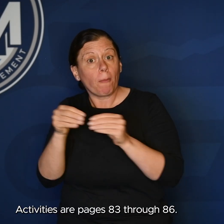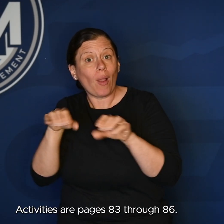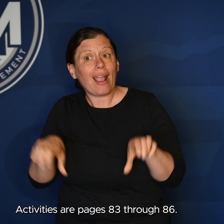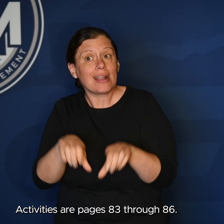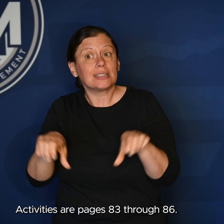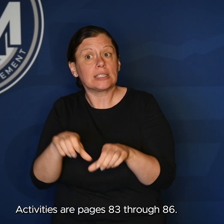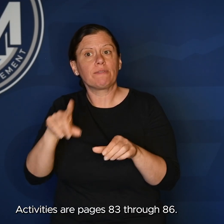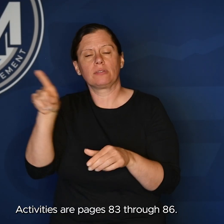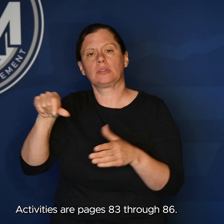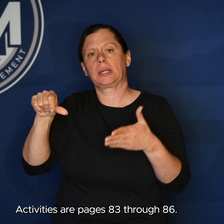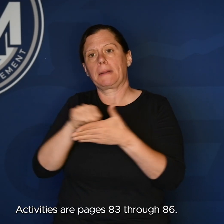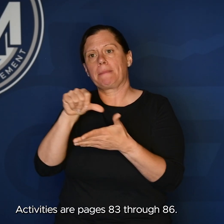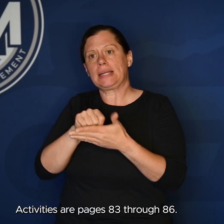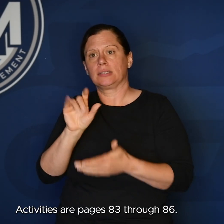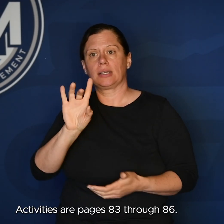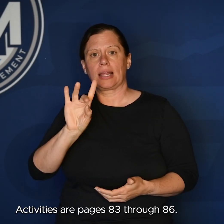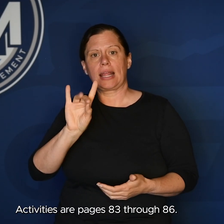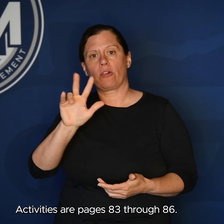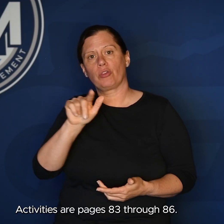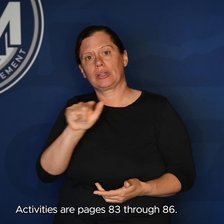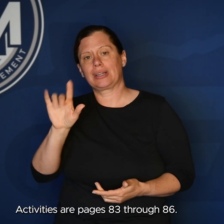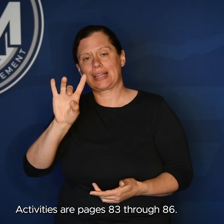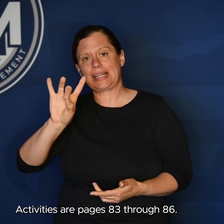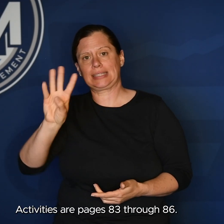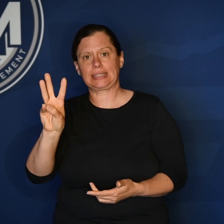Activities are on pages 83 through 86.